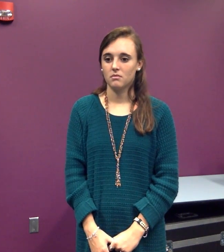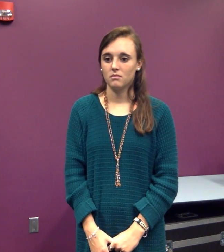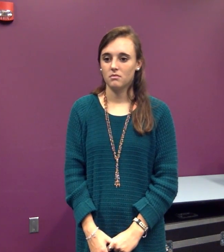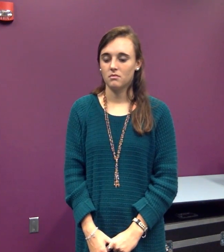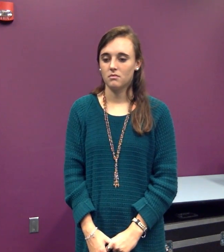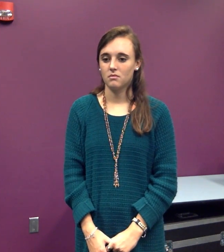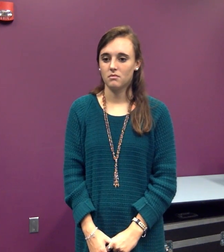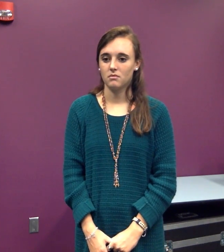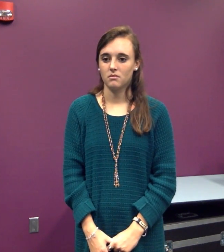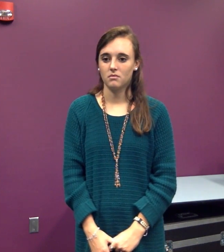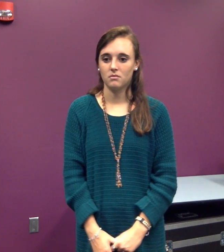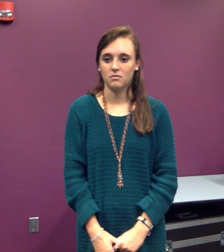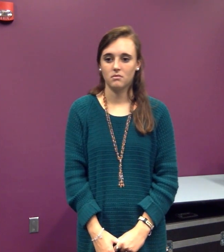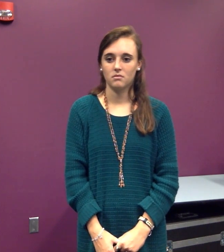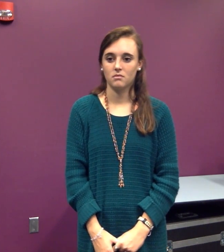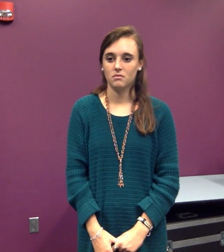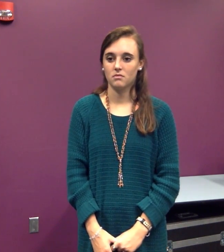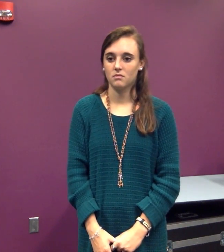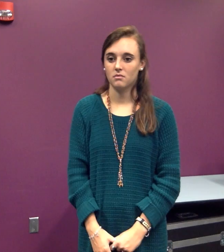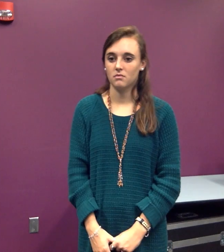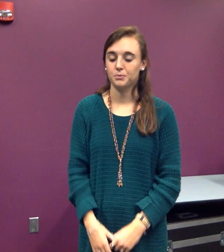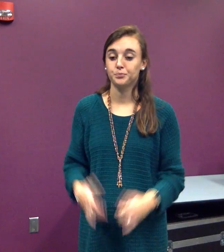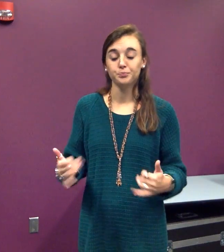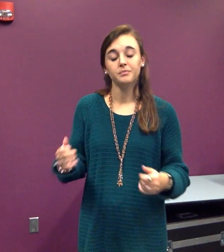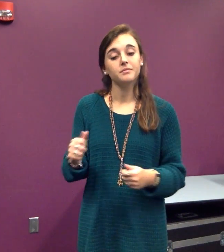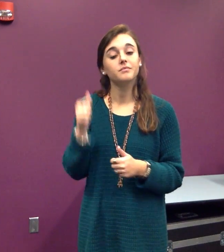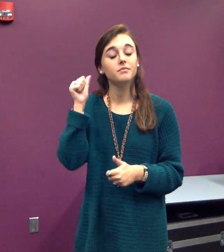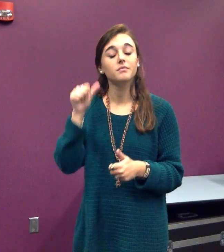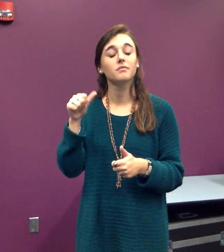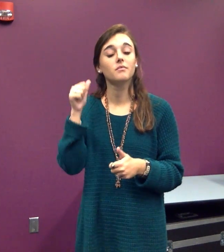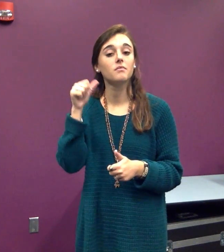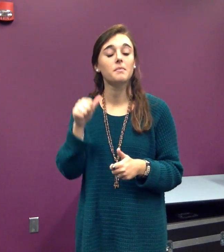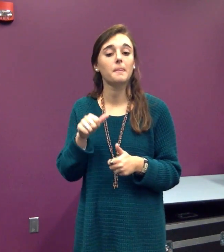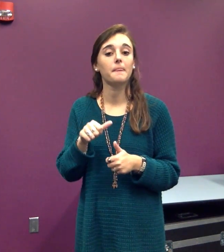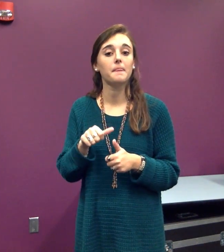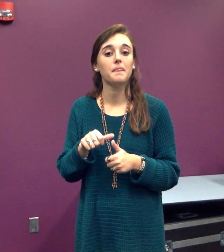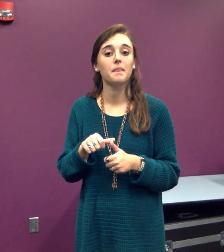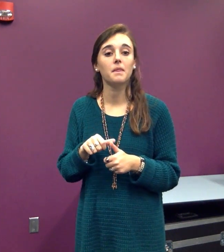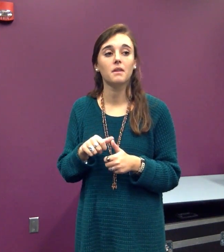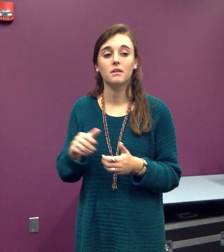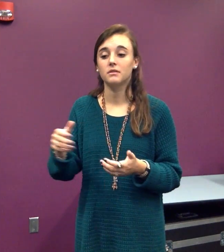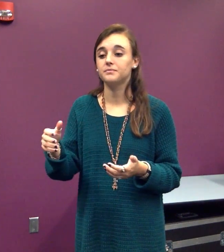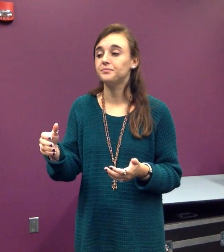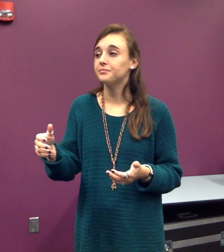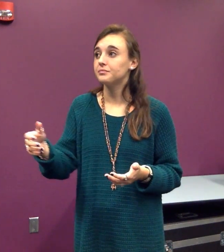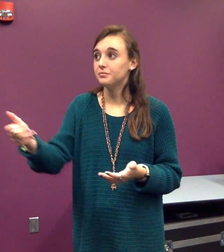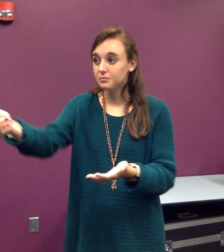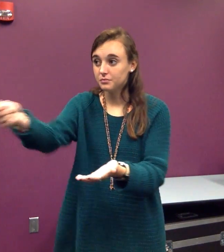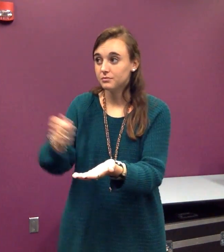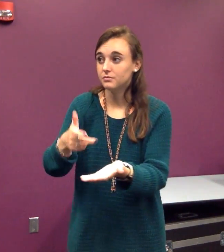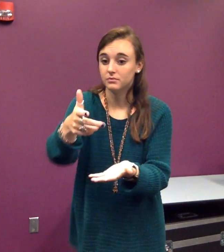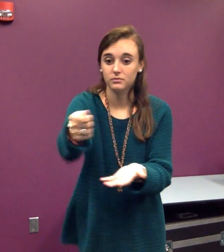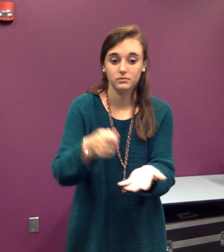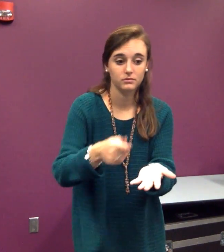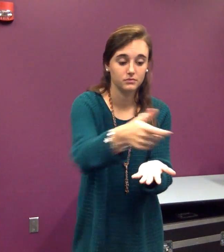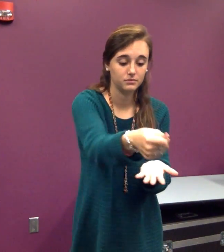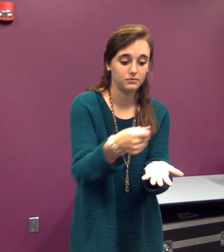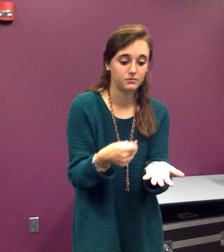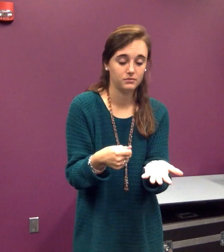Now remember that I am going to be collecting this work. If you think you have an excellent memory, you